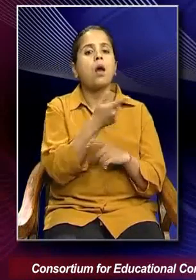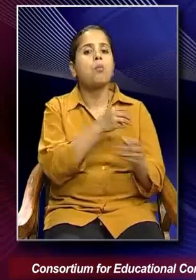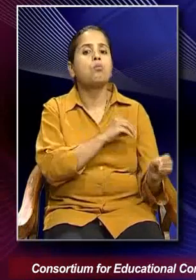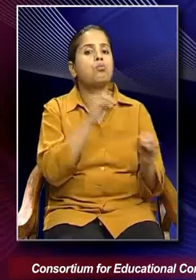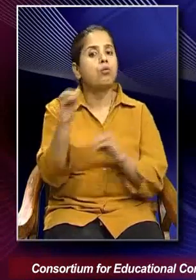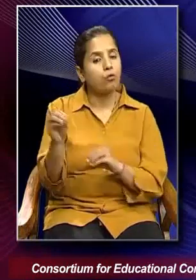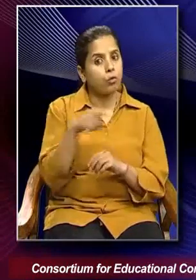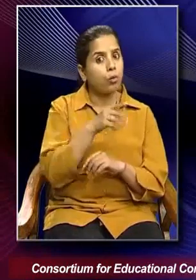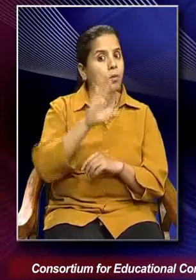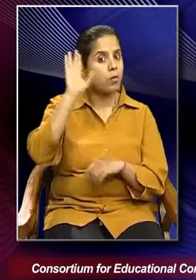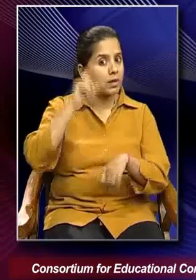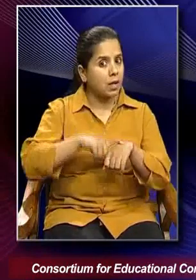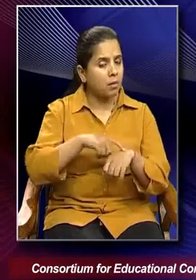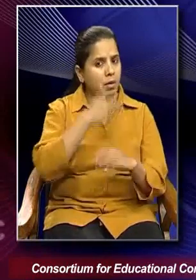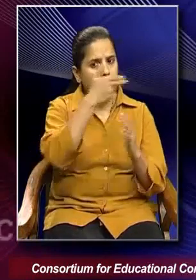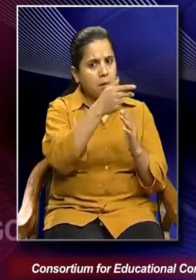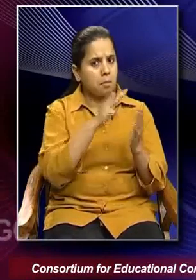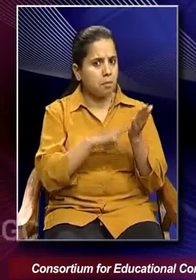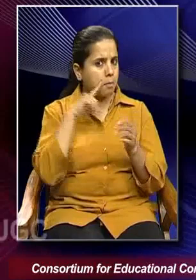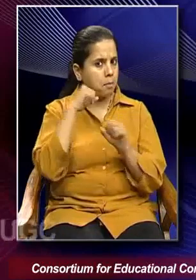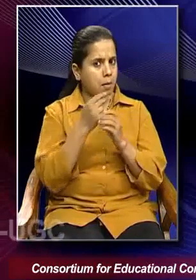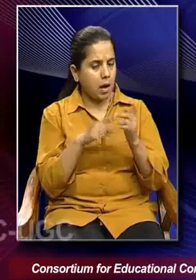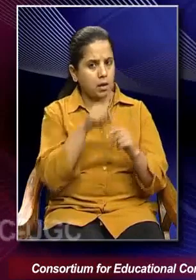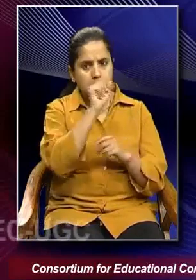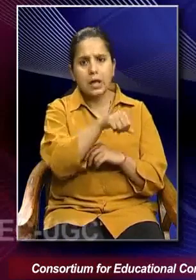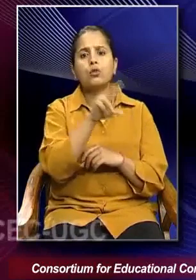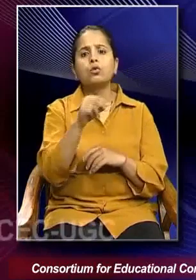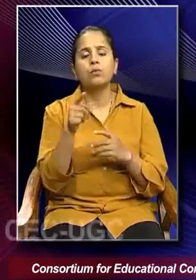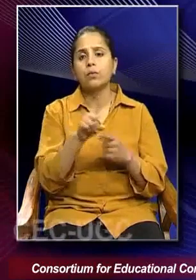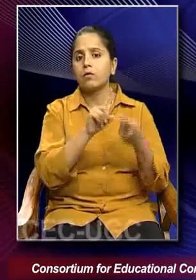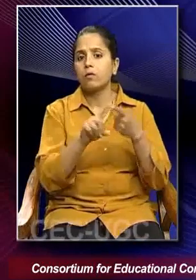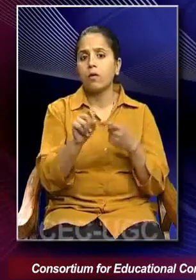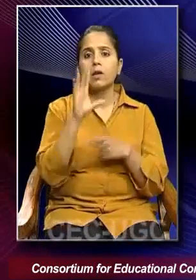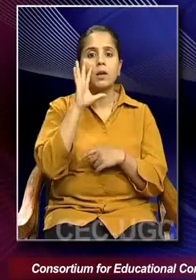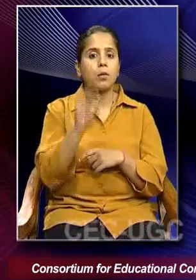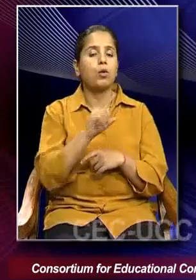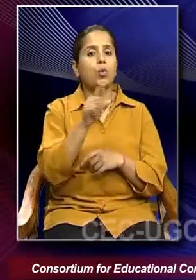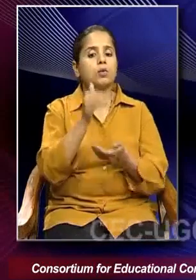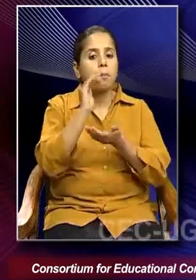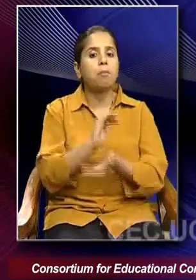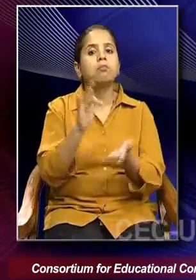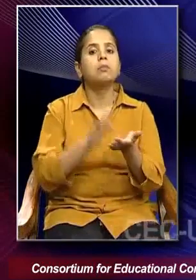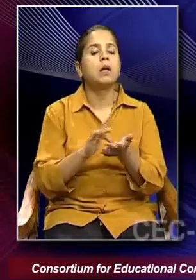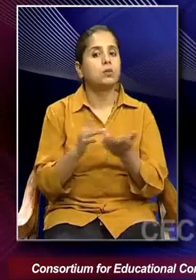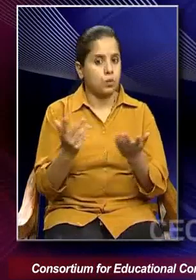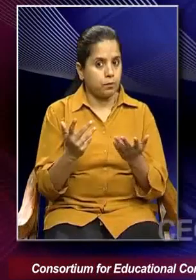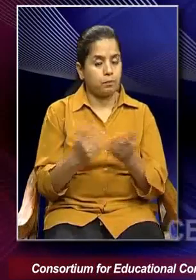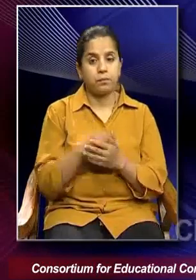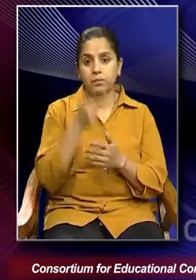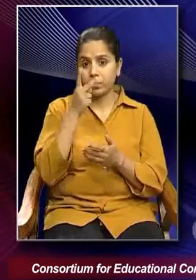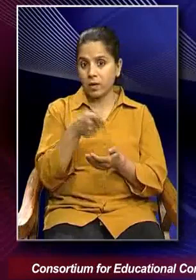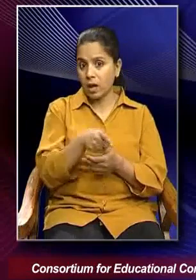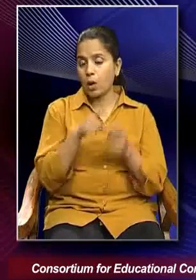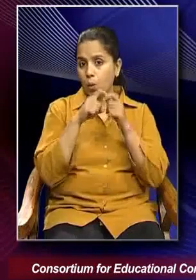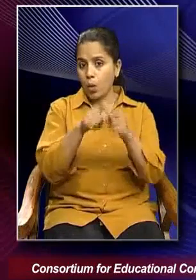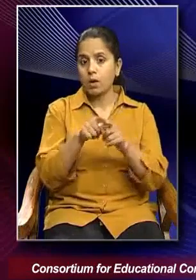is categorized as migrant or not. So the first important question is the question of place of birth. So on the basis of this